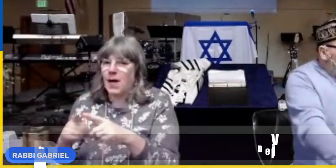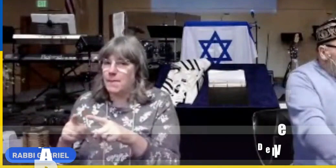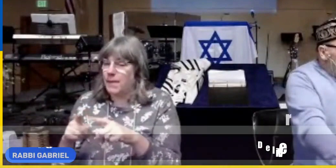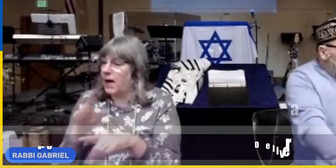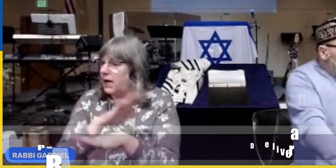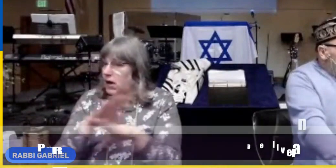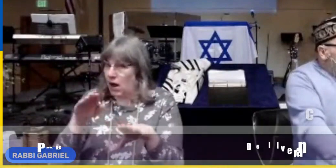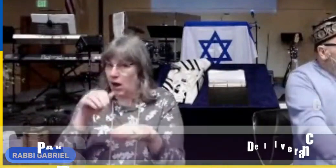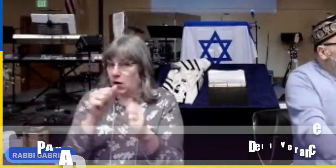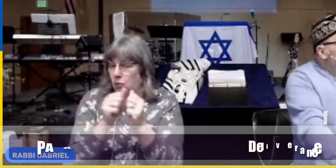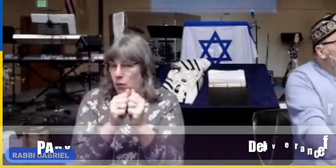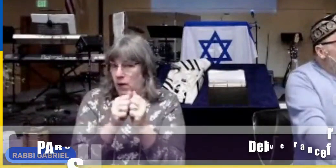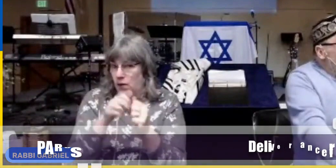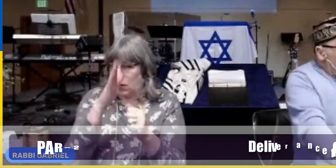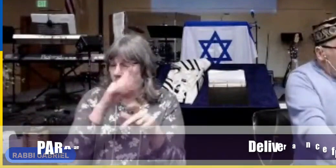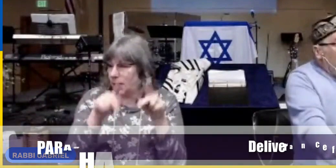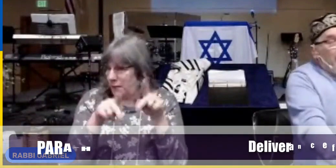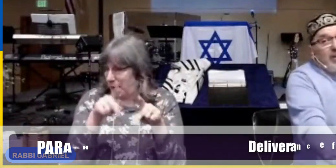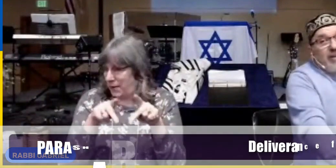Satan's power,